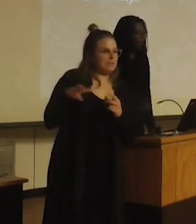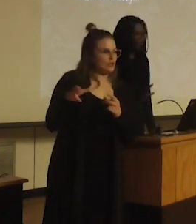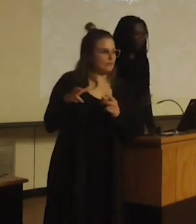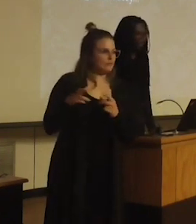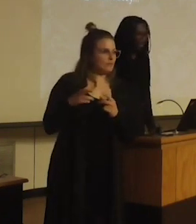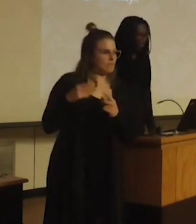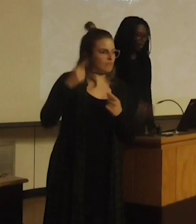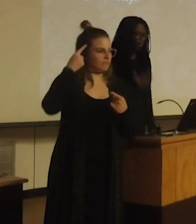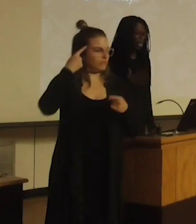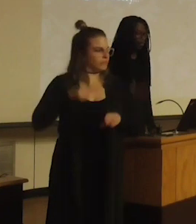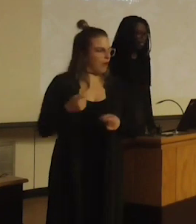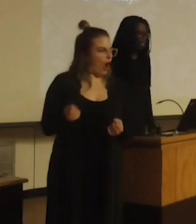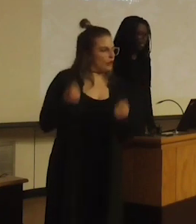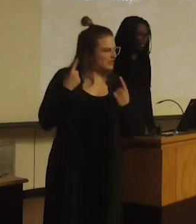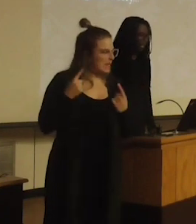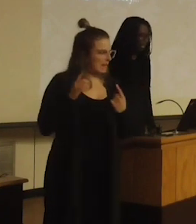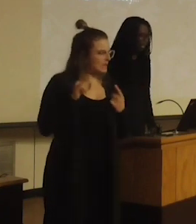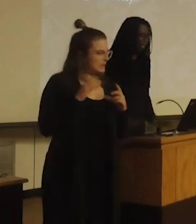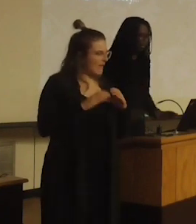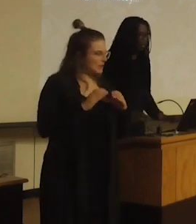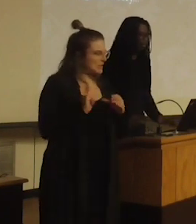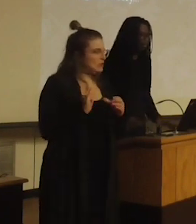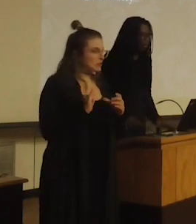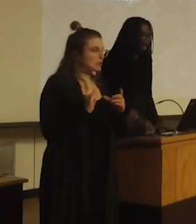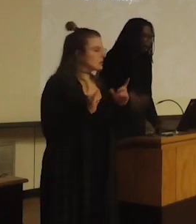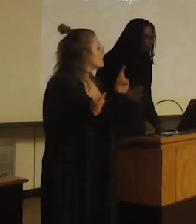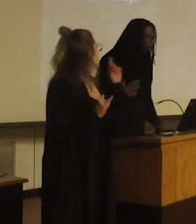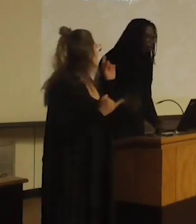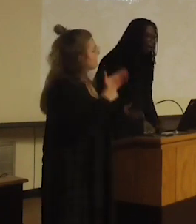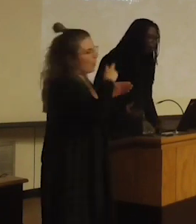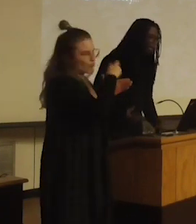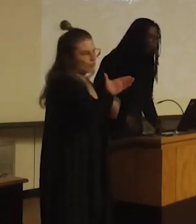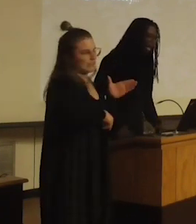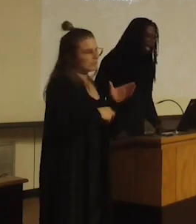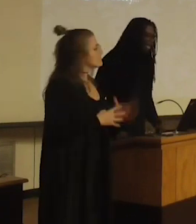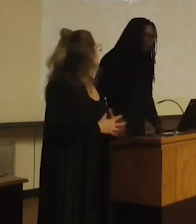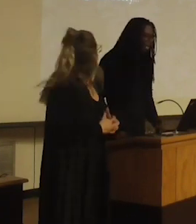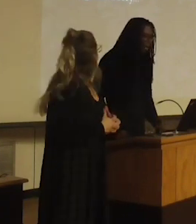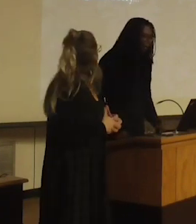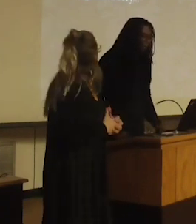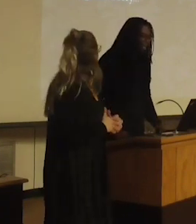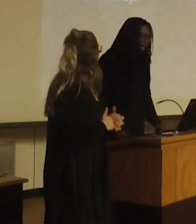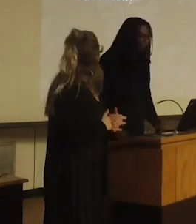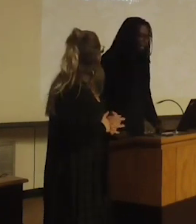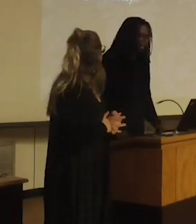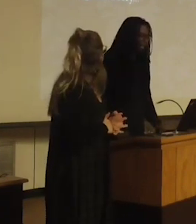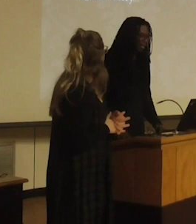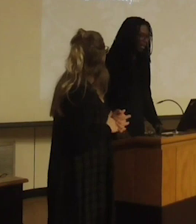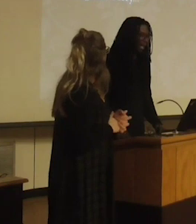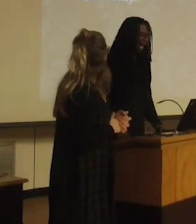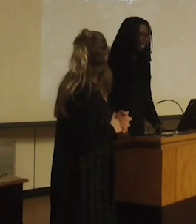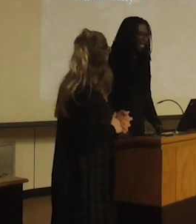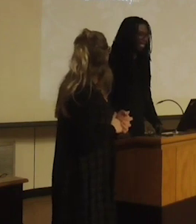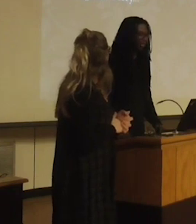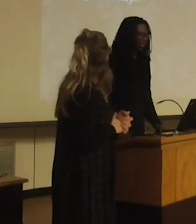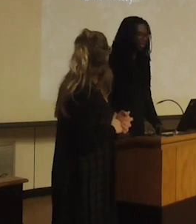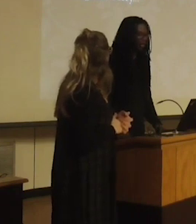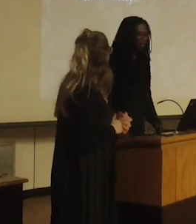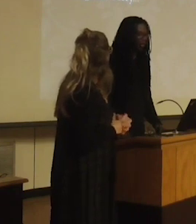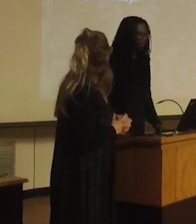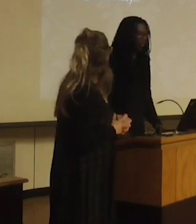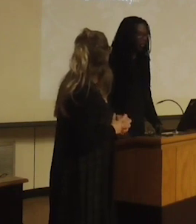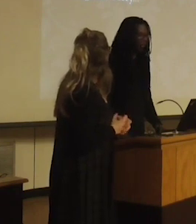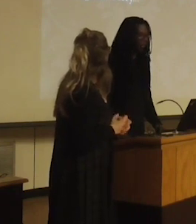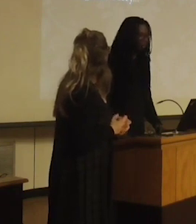understanding of this conversation as well. It says, "Due to overwhelming demand, you may come by the shop next week and get your